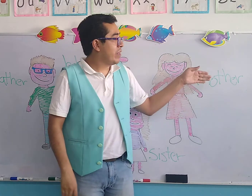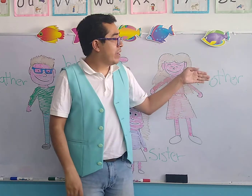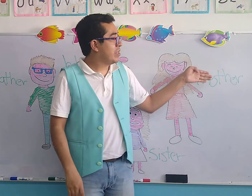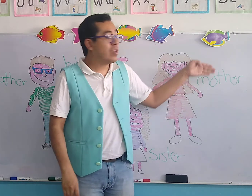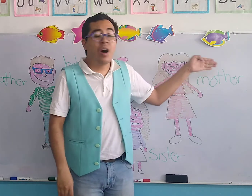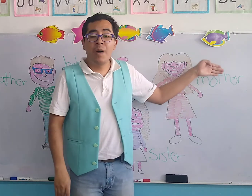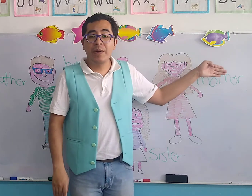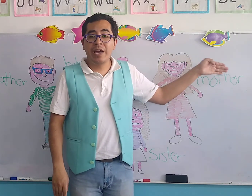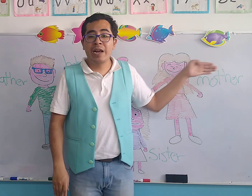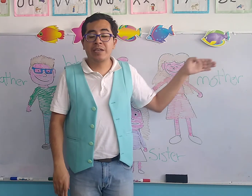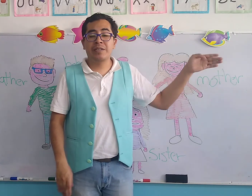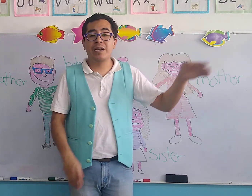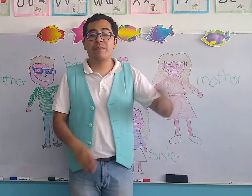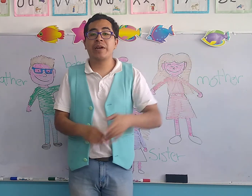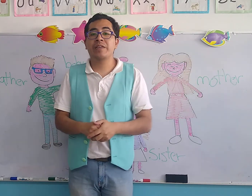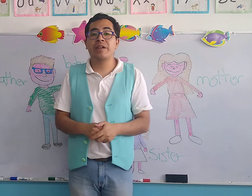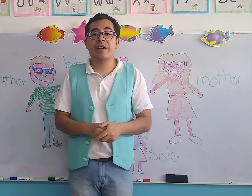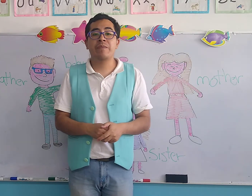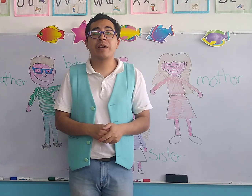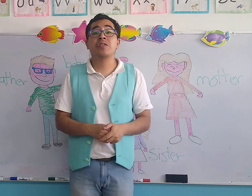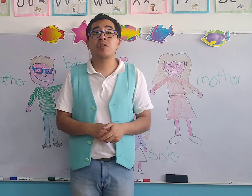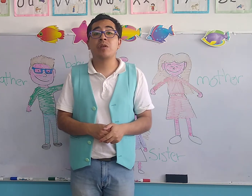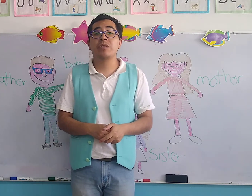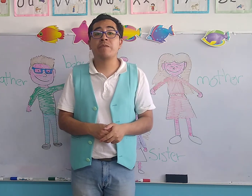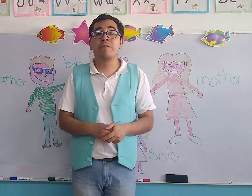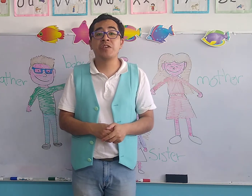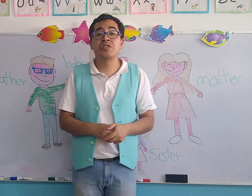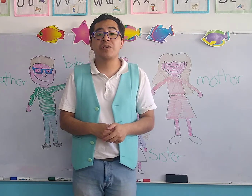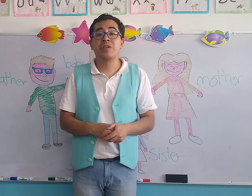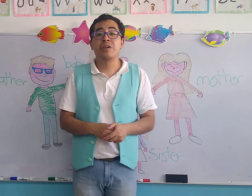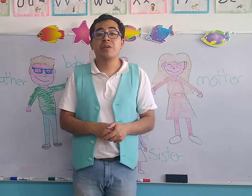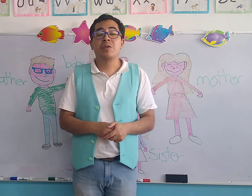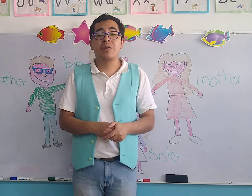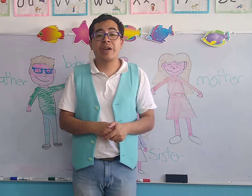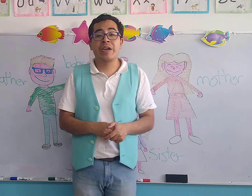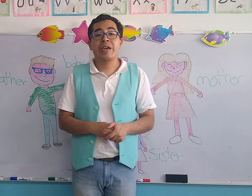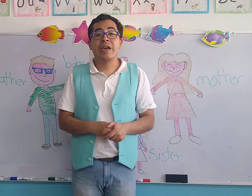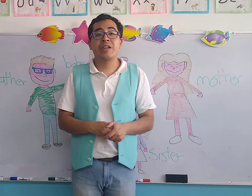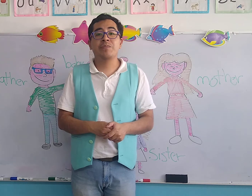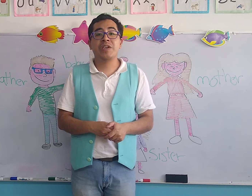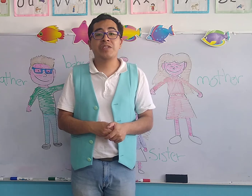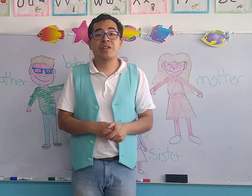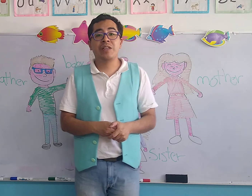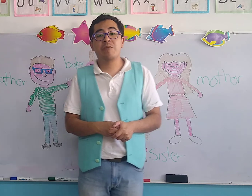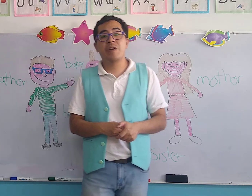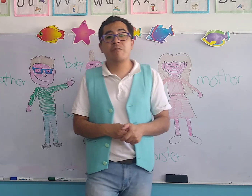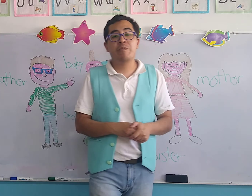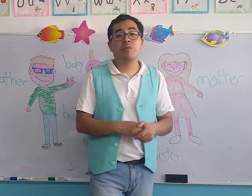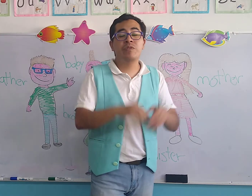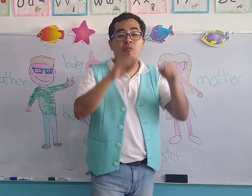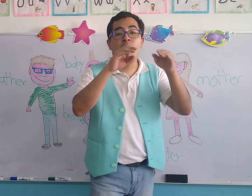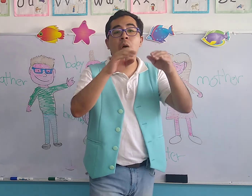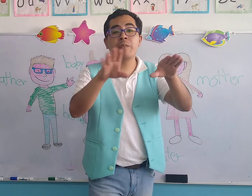that is up, el que está en la parte de arriba, it's called the freezer. Okay, and it's basically where we put the raw